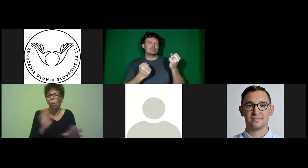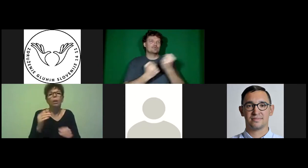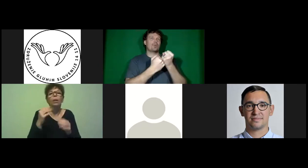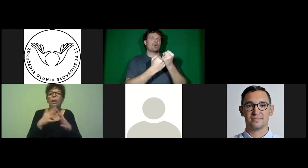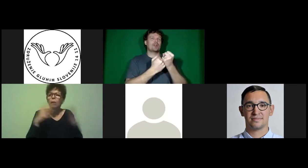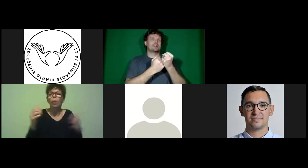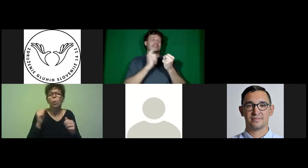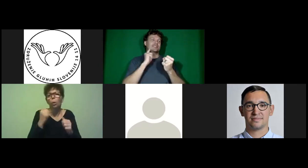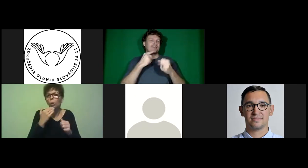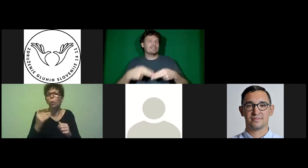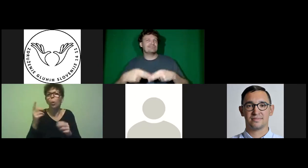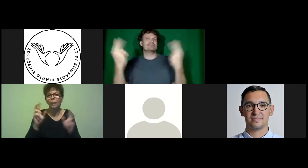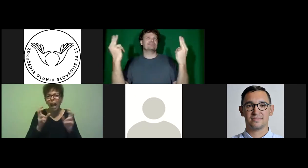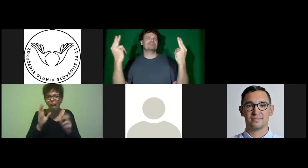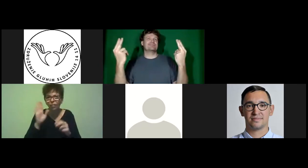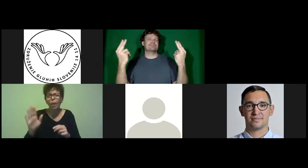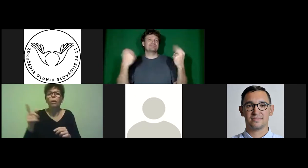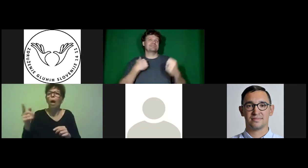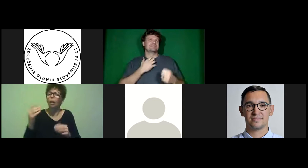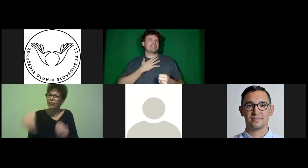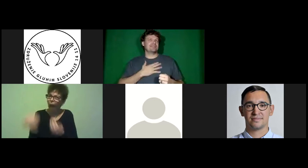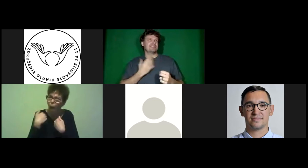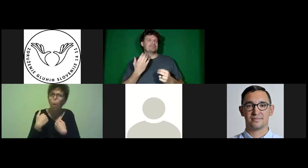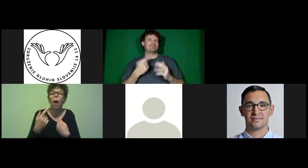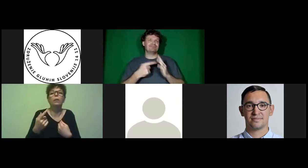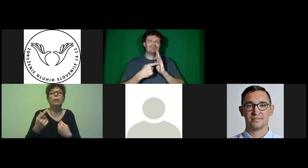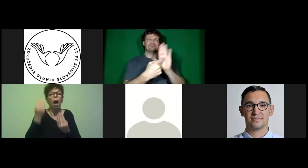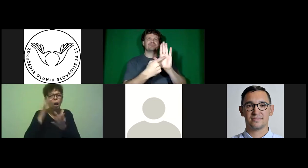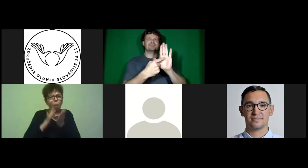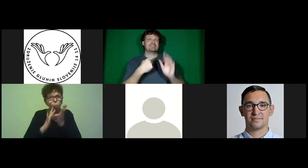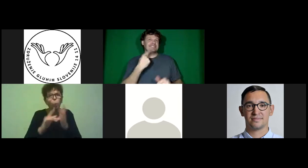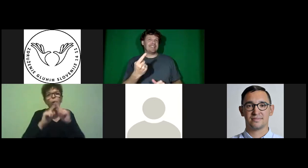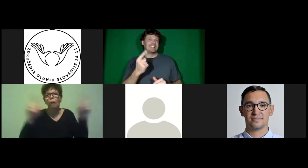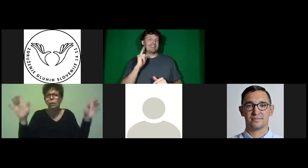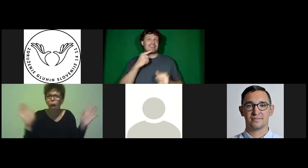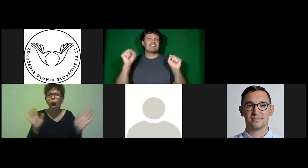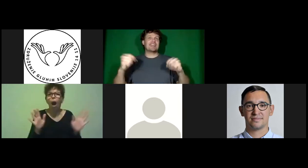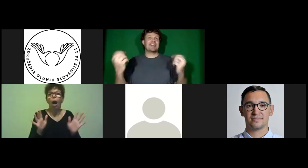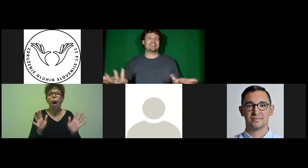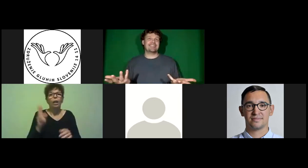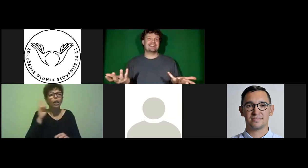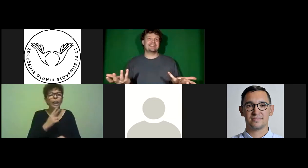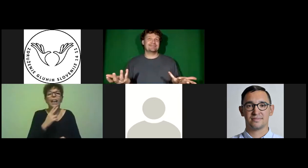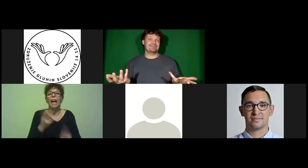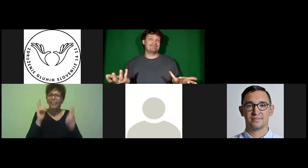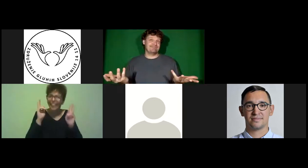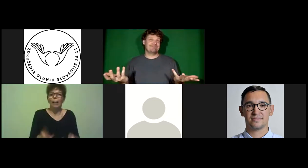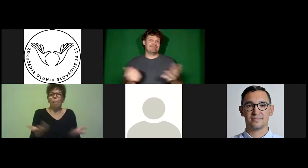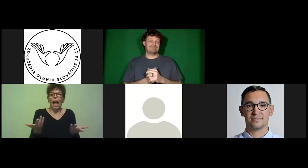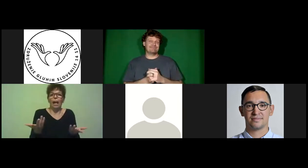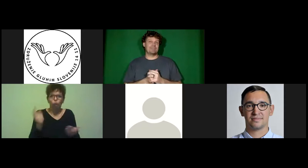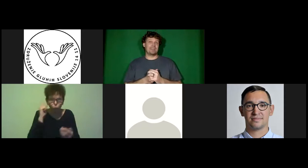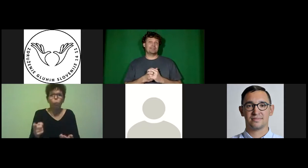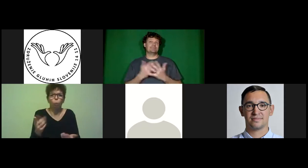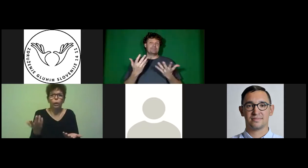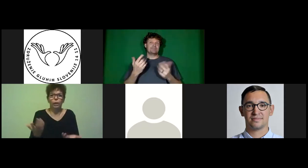interpreters, working together with hearing interpreters. So I was really happy to be able to support the use of deaf interpreters.